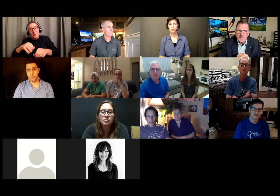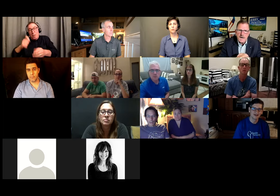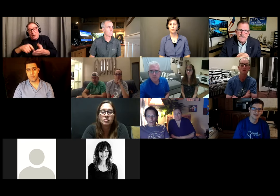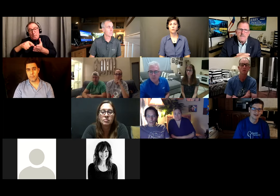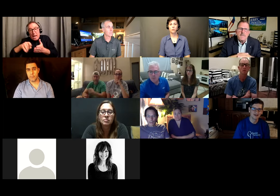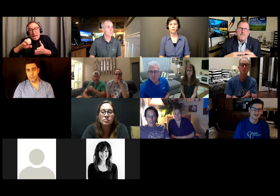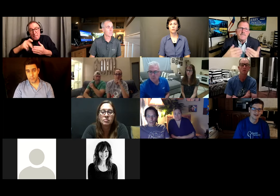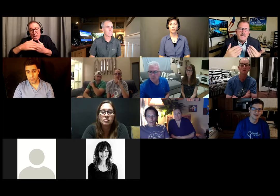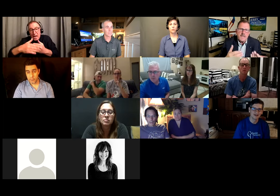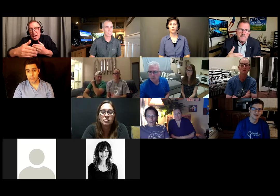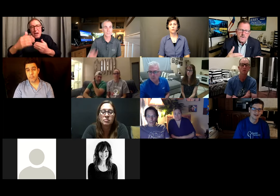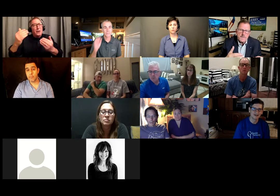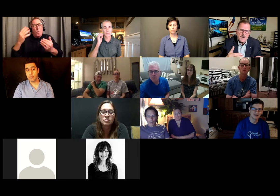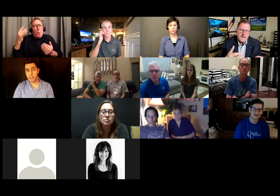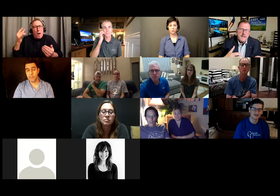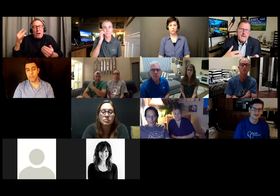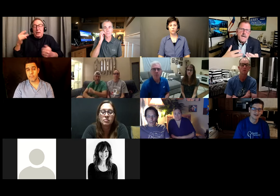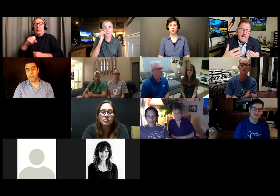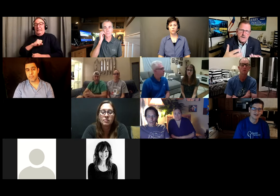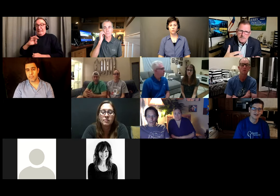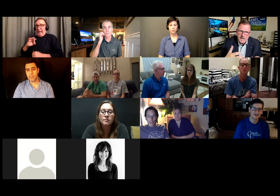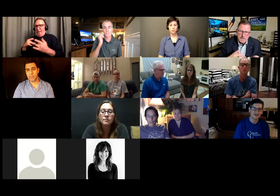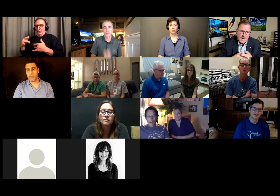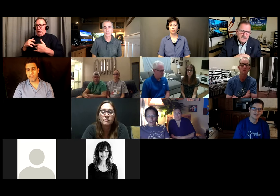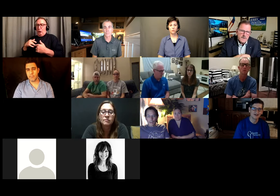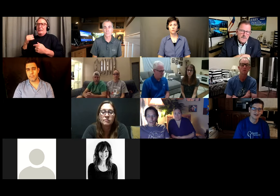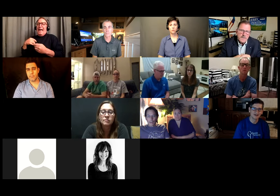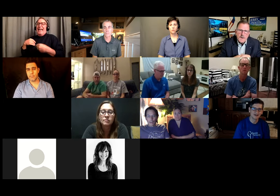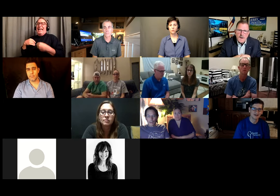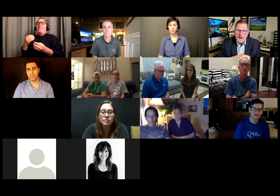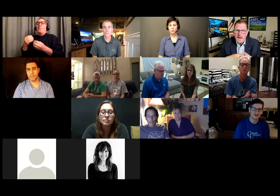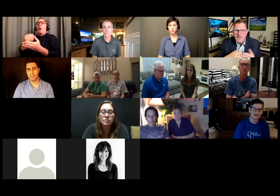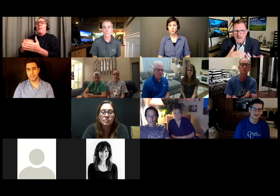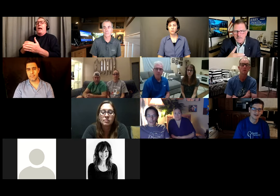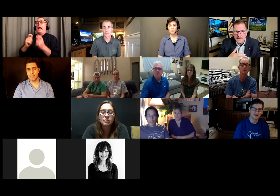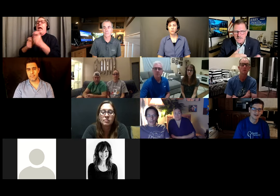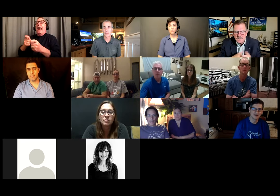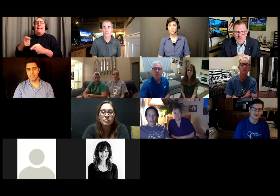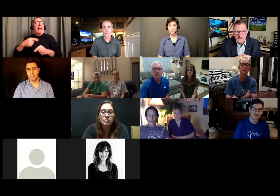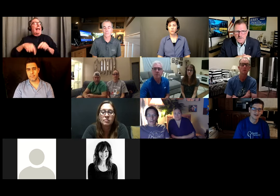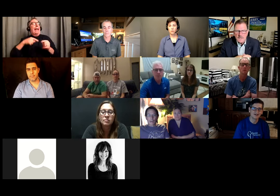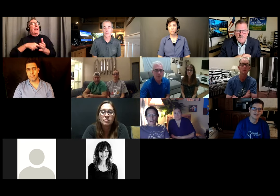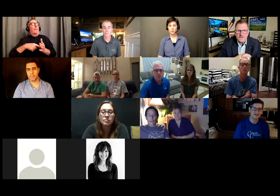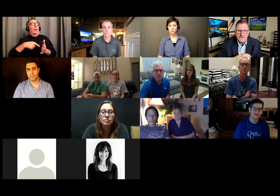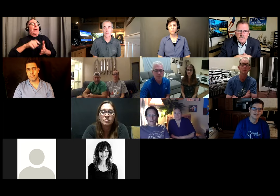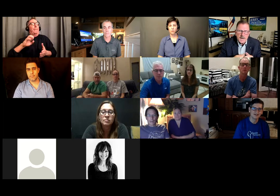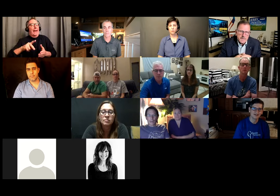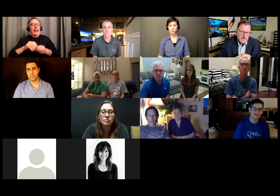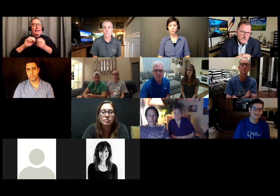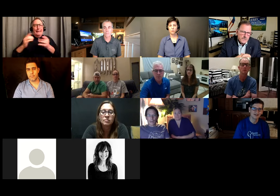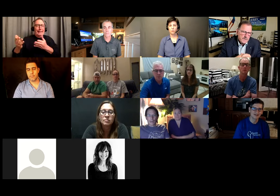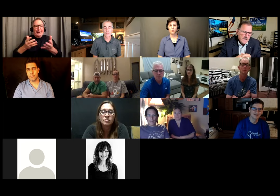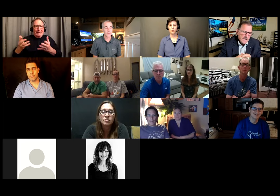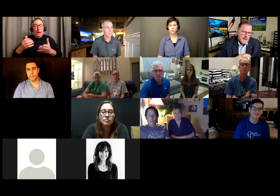concerned about giving them more money and they couldn't pay it back. So I recommended to council, and council took